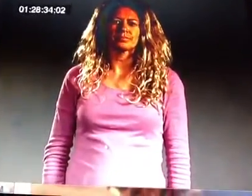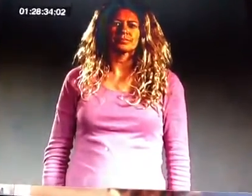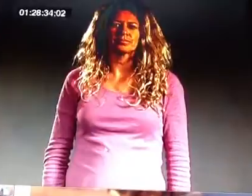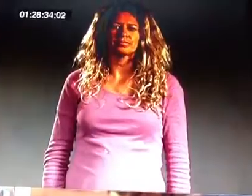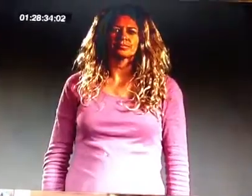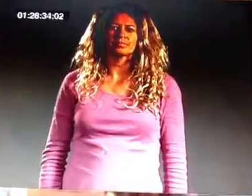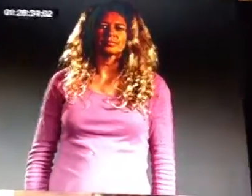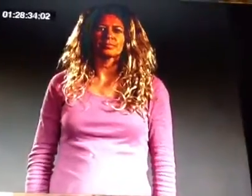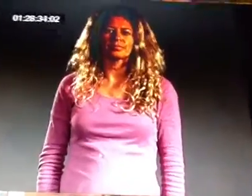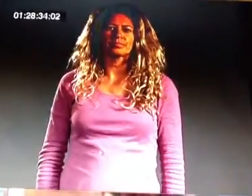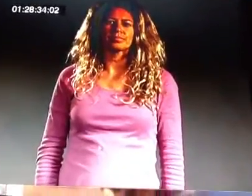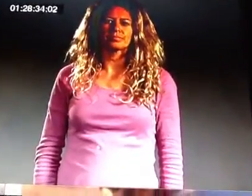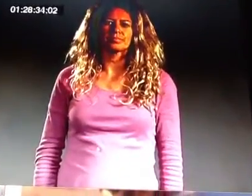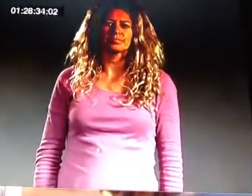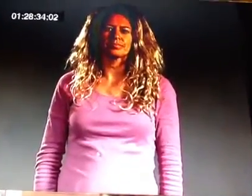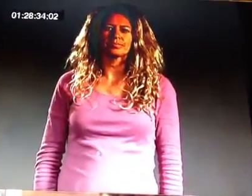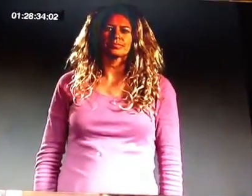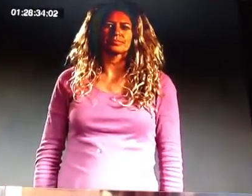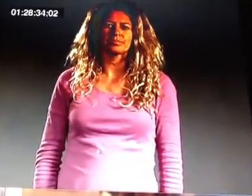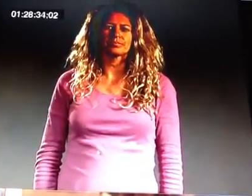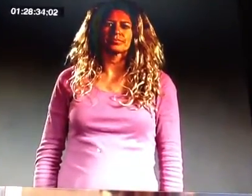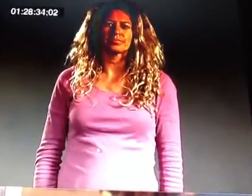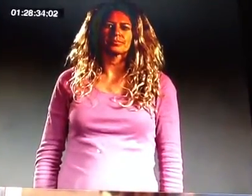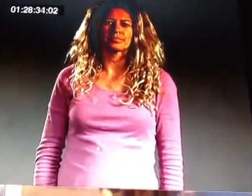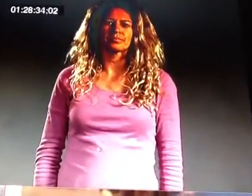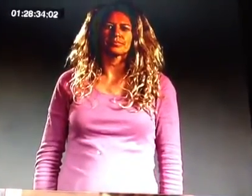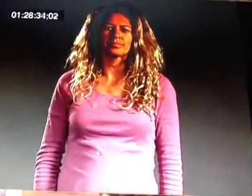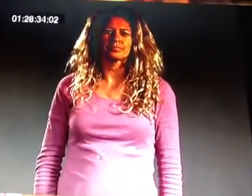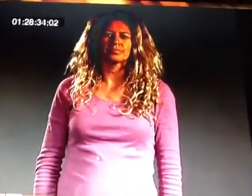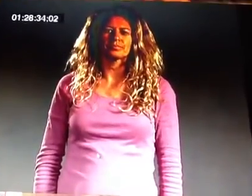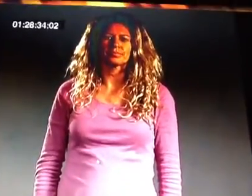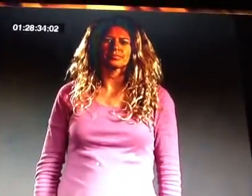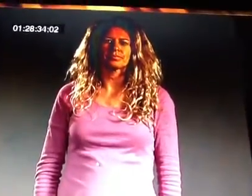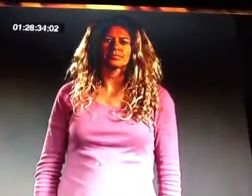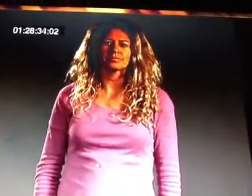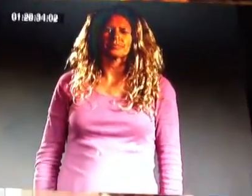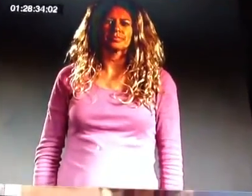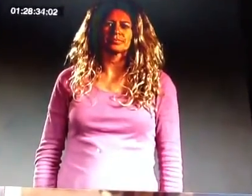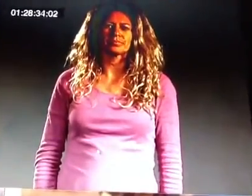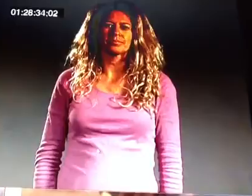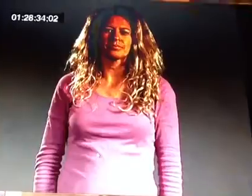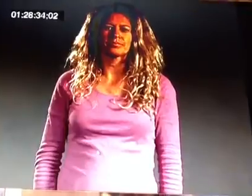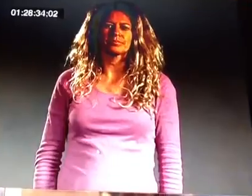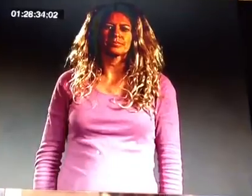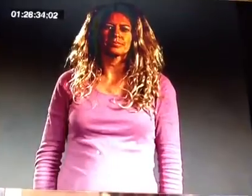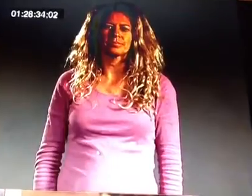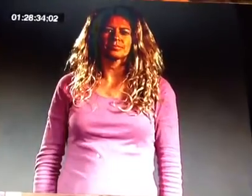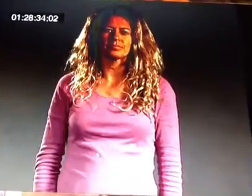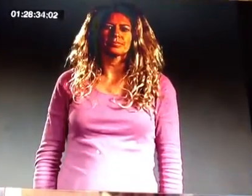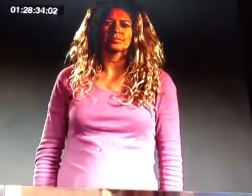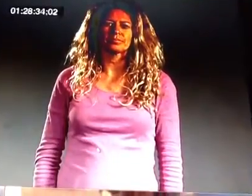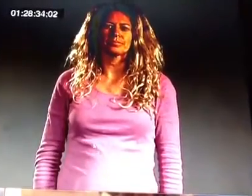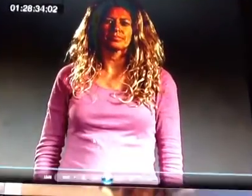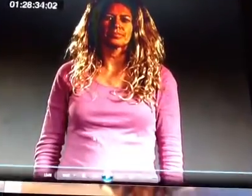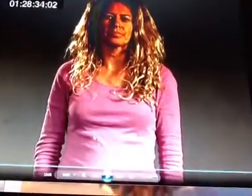better. And also I'm going to put a net over the garden so the birds won't be able to stay out. I'll show those birds. And so we'll see.